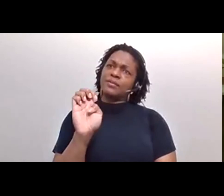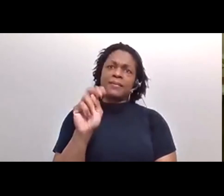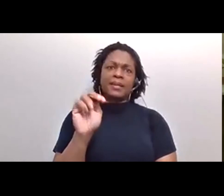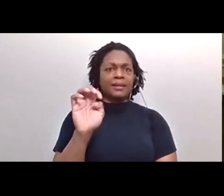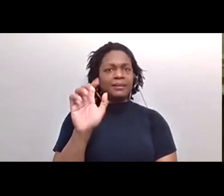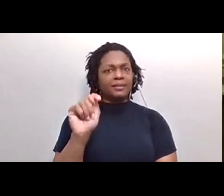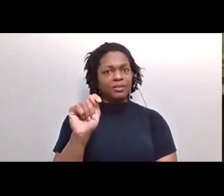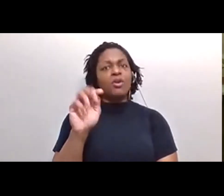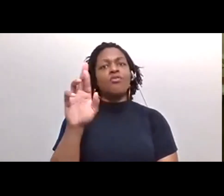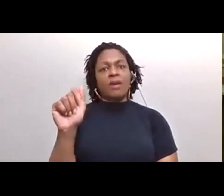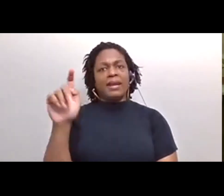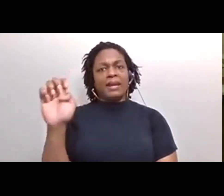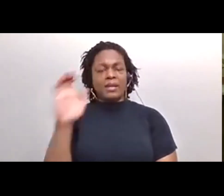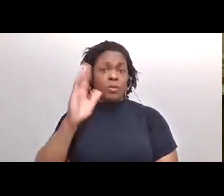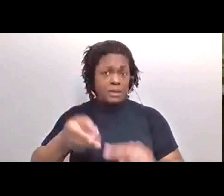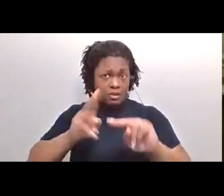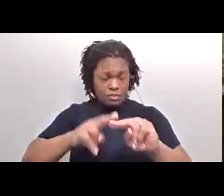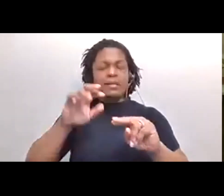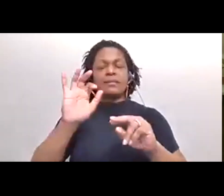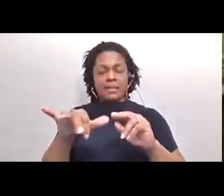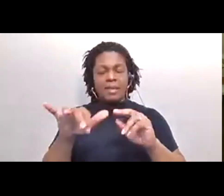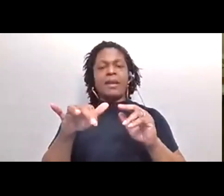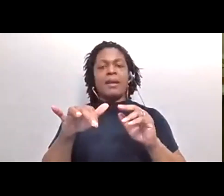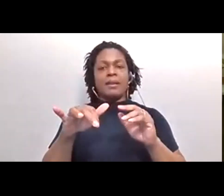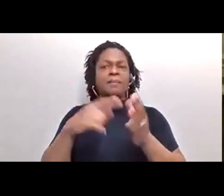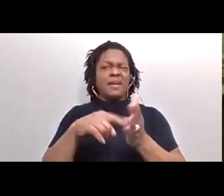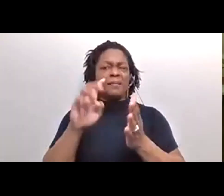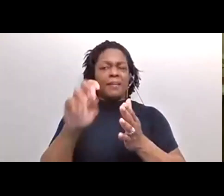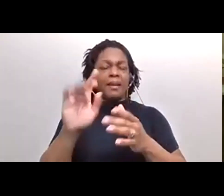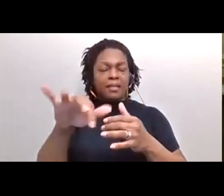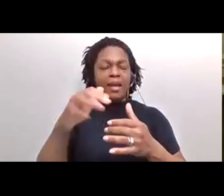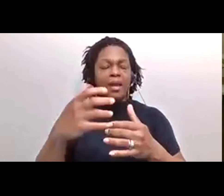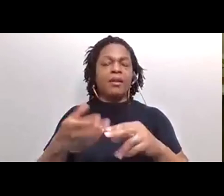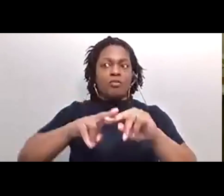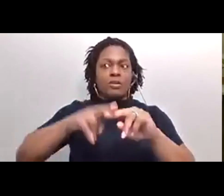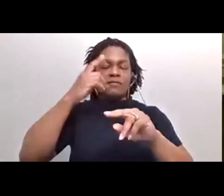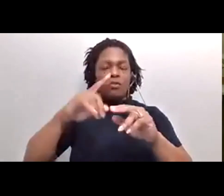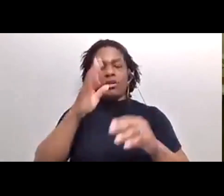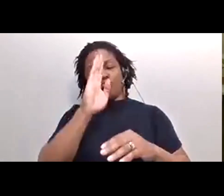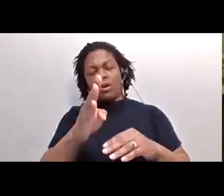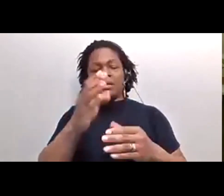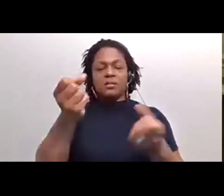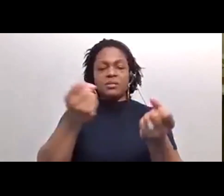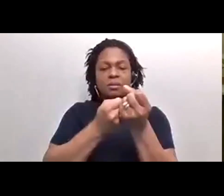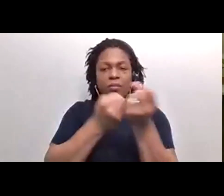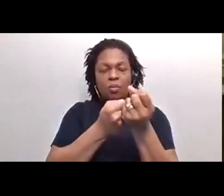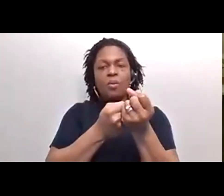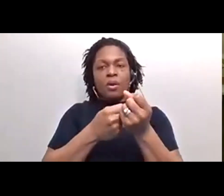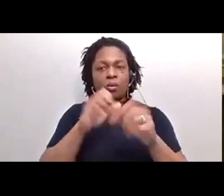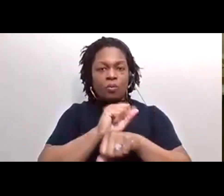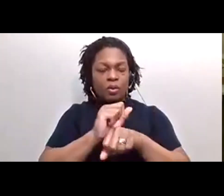that the reimbursement rate increase for direct support workers. Elaine Harmon seconded.